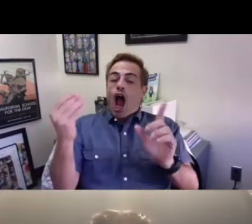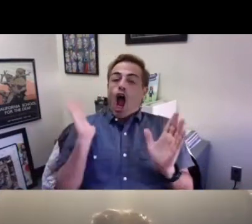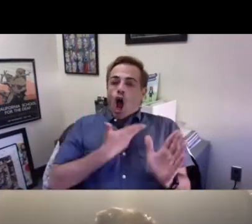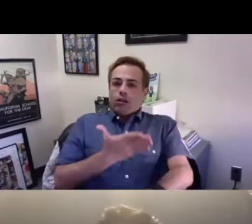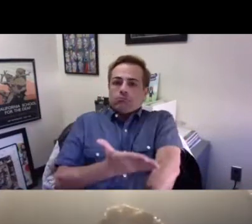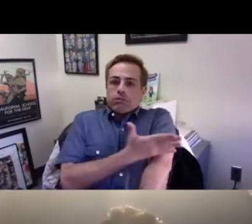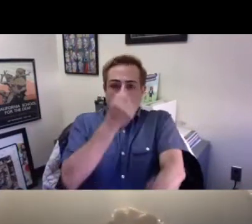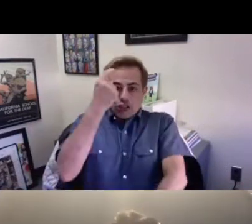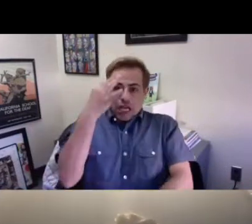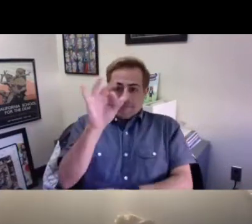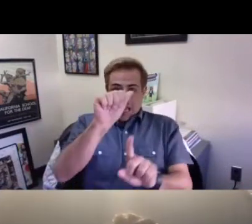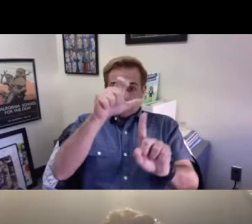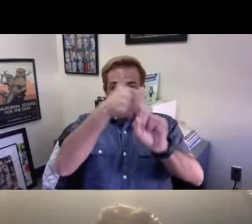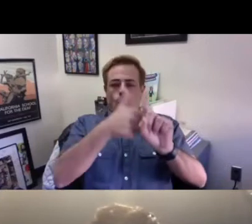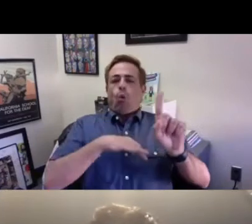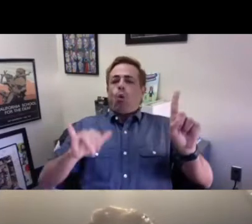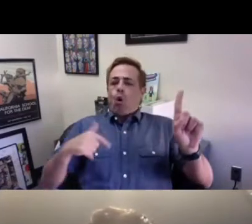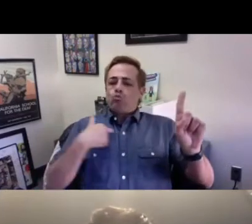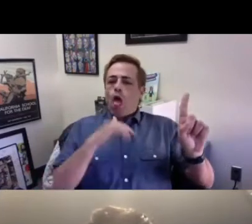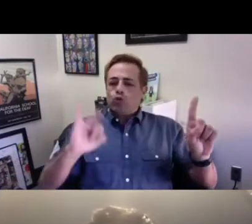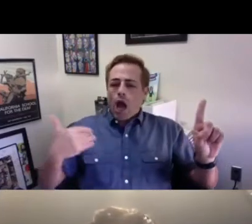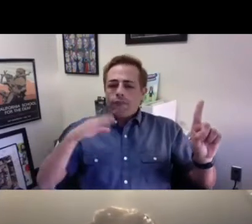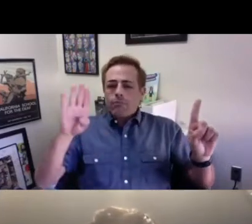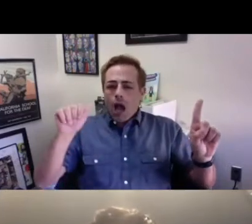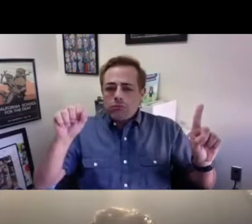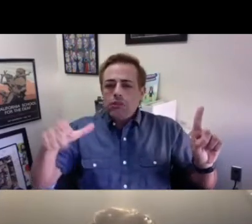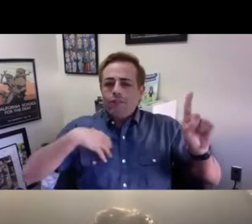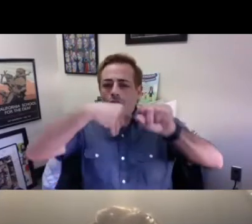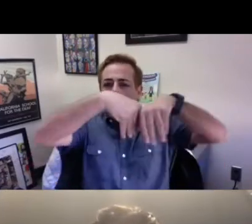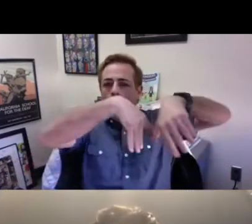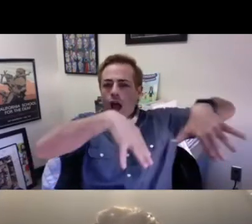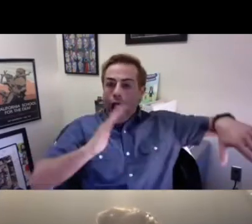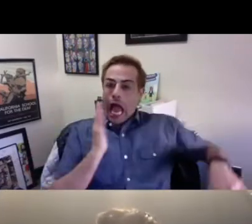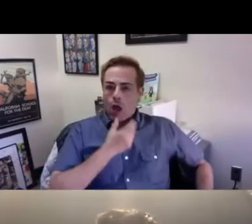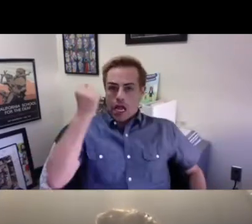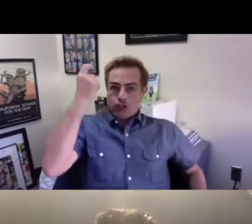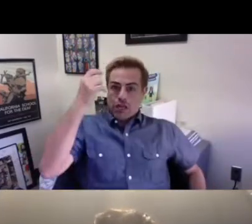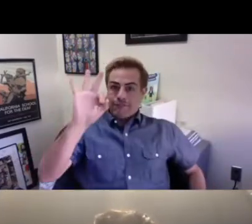as SimCom. It just means using your visual abilities and your hearing abilities.